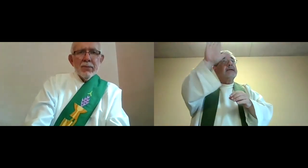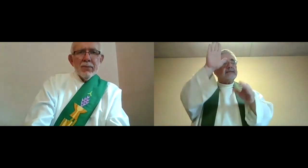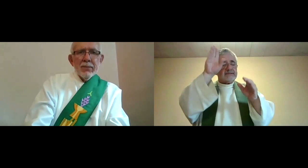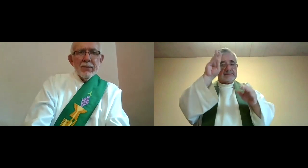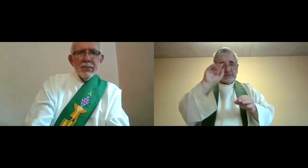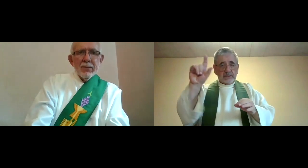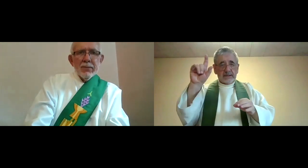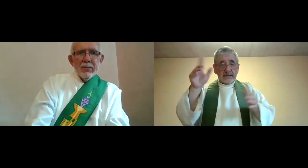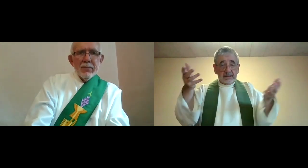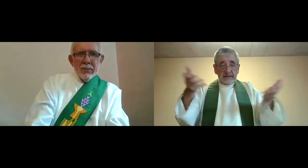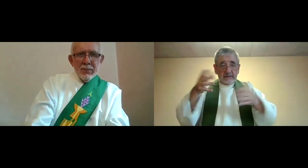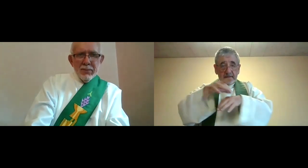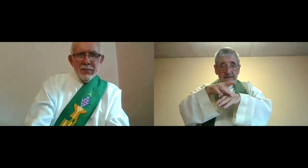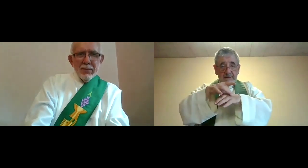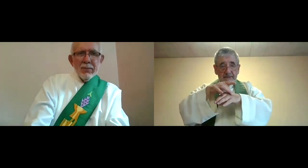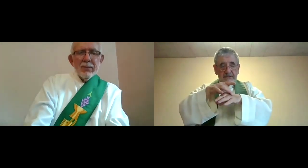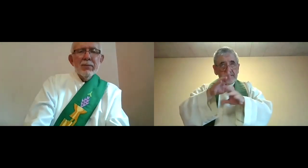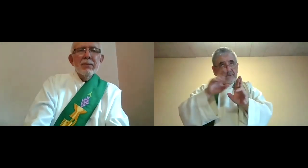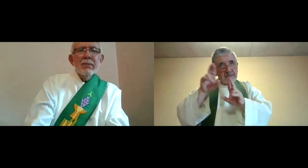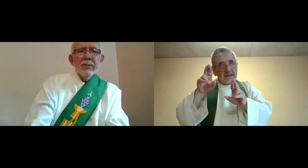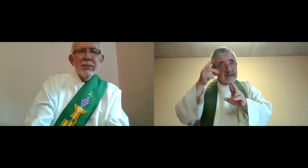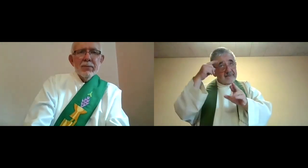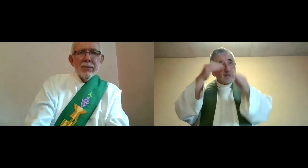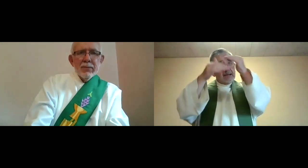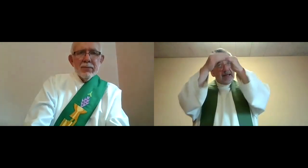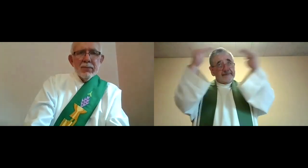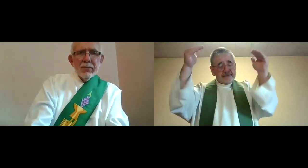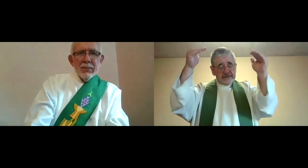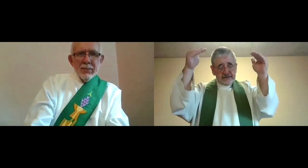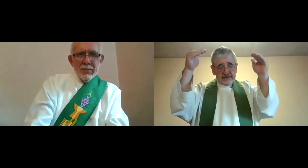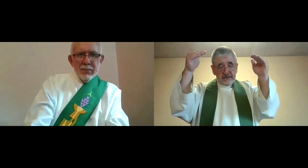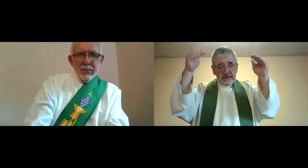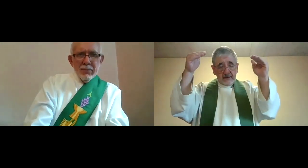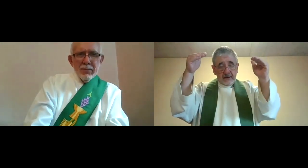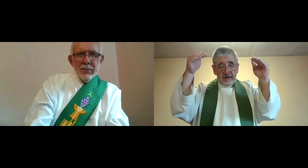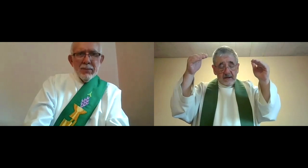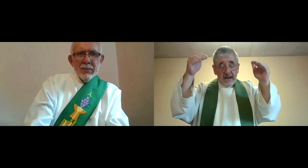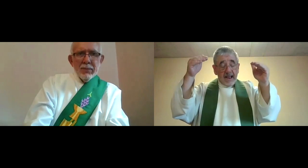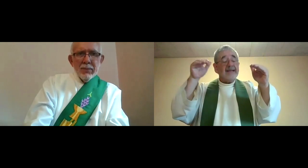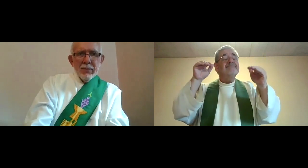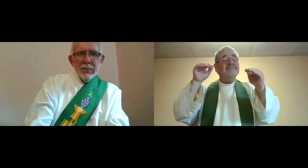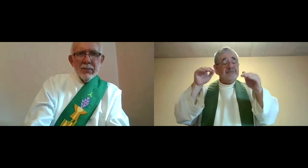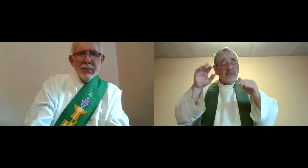and doing God's will here on earth in preparation for heaven.